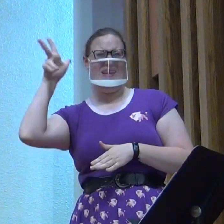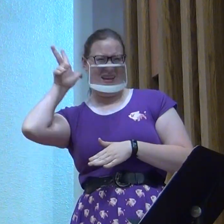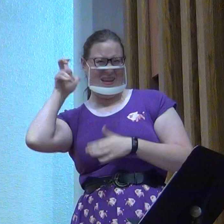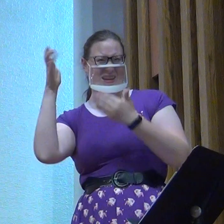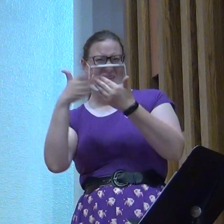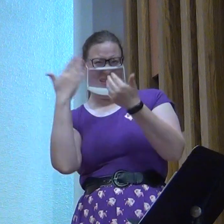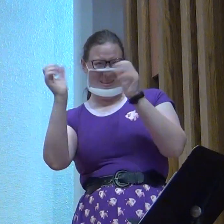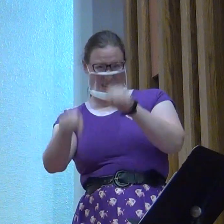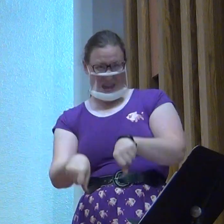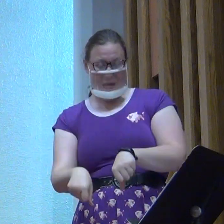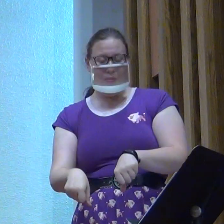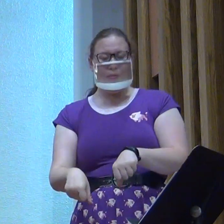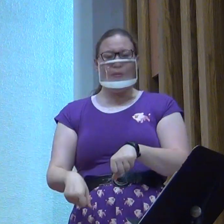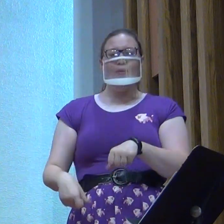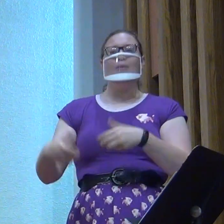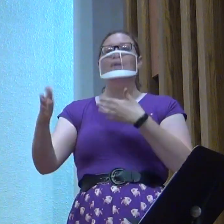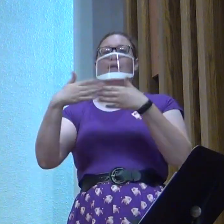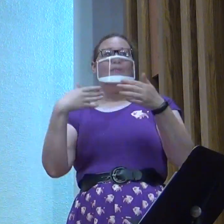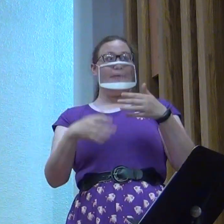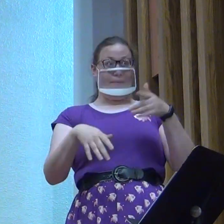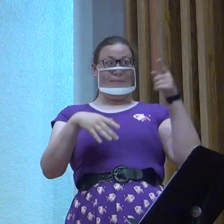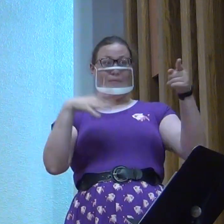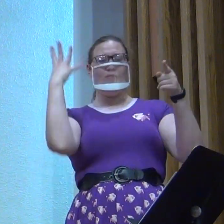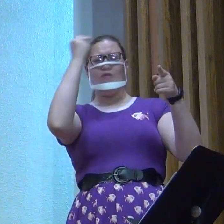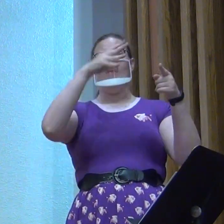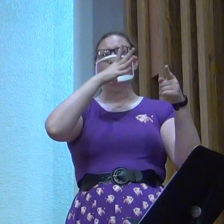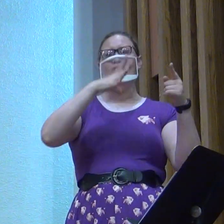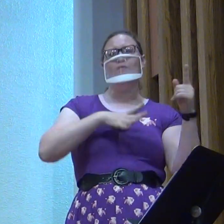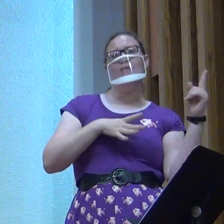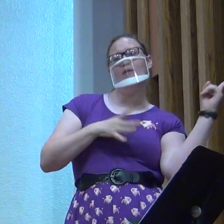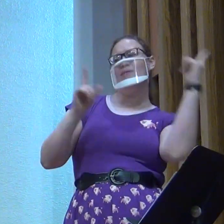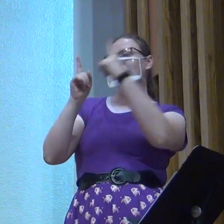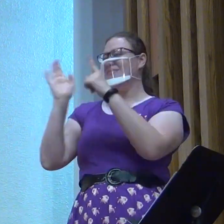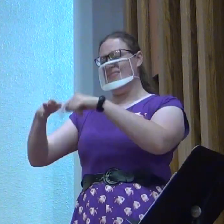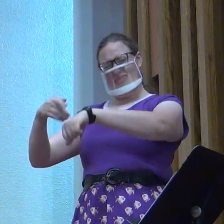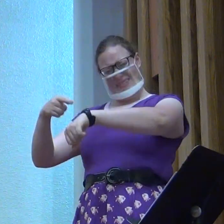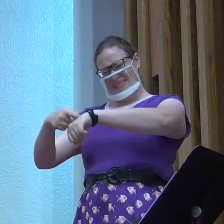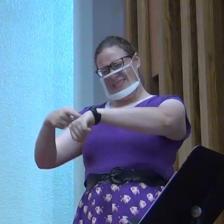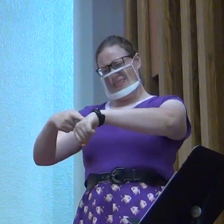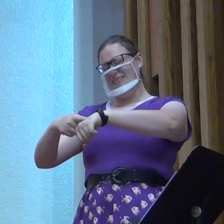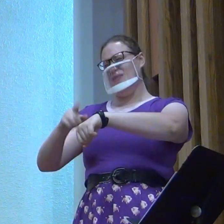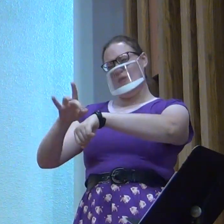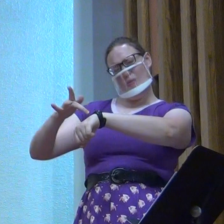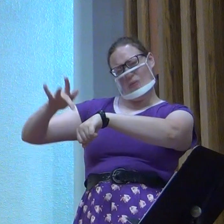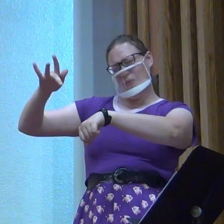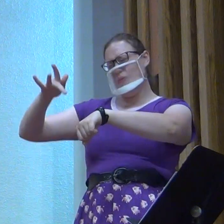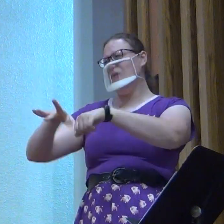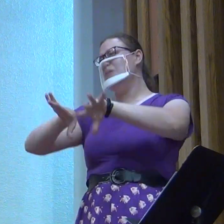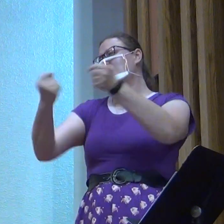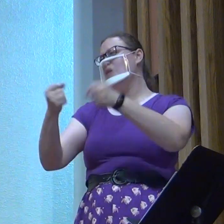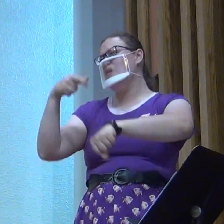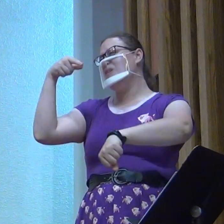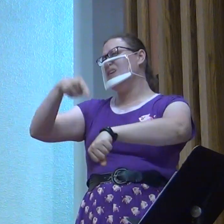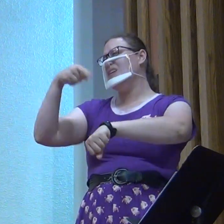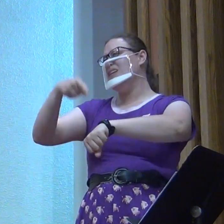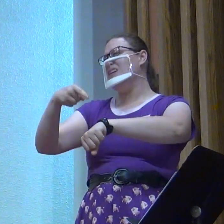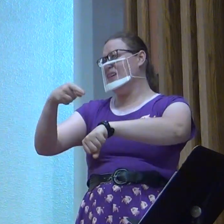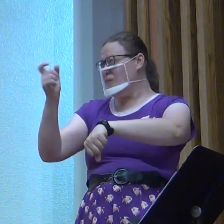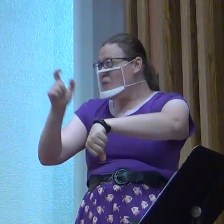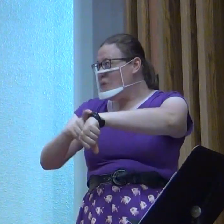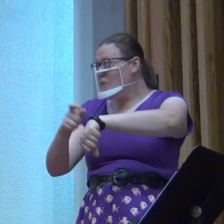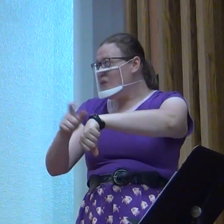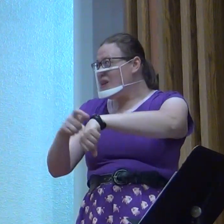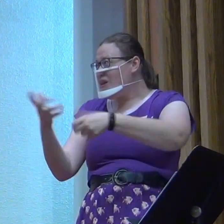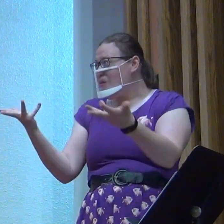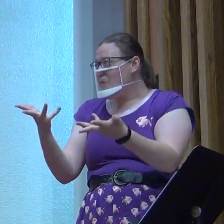clearly. A pretty lady looked at me and said her diamond watch had stopped cold dead, and she wanted to